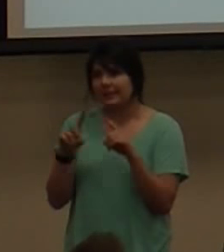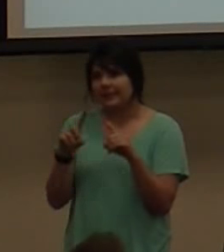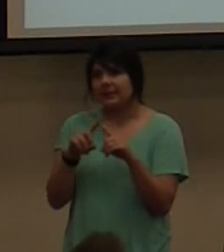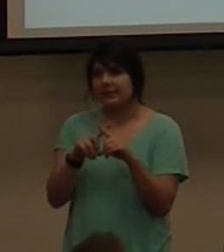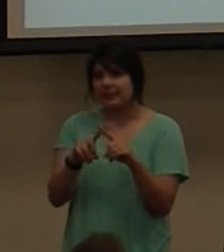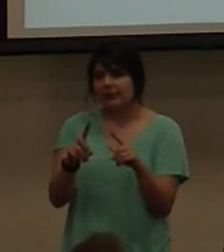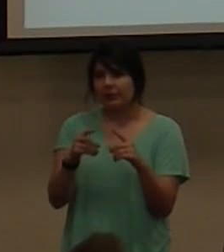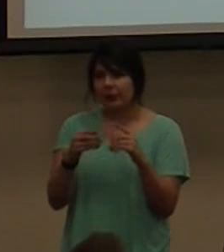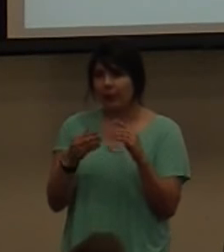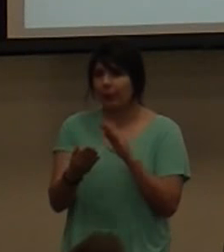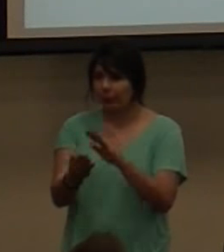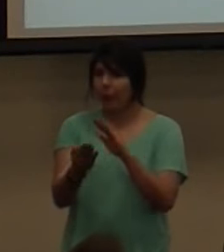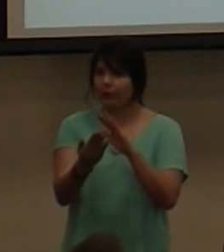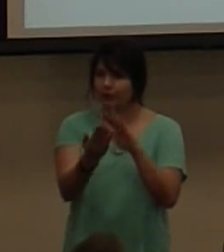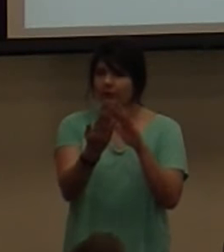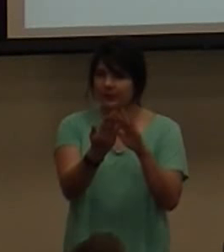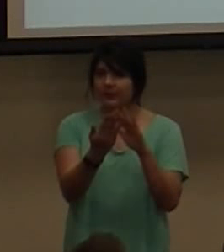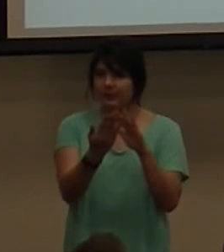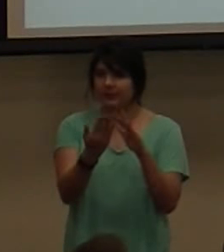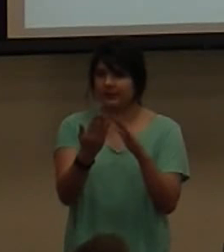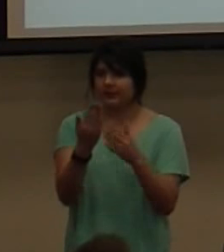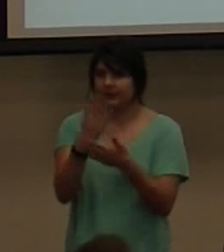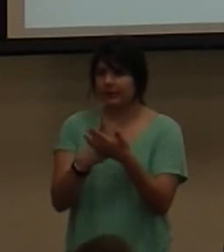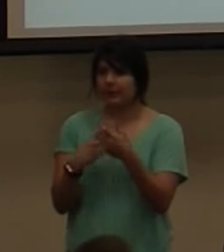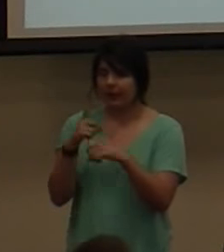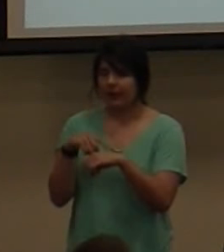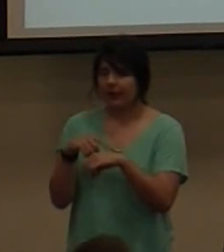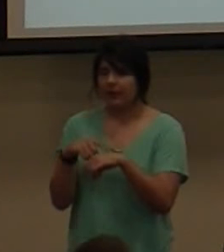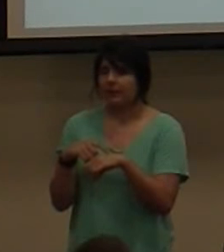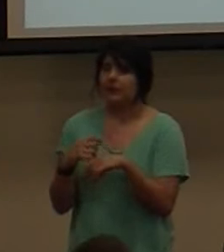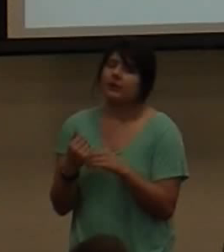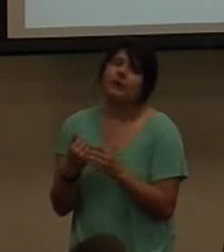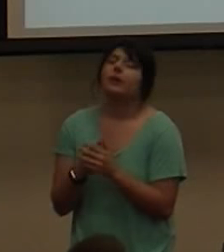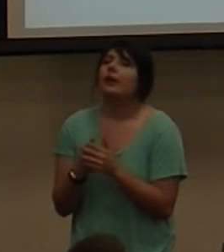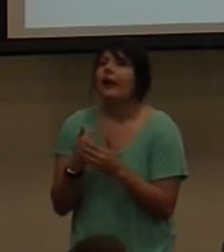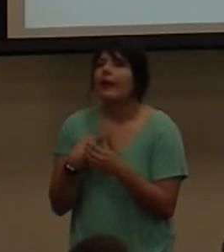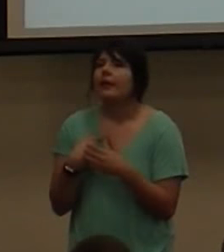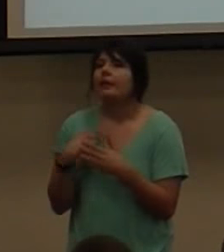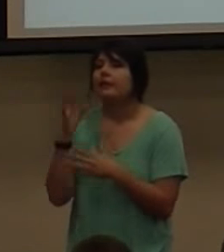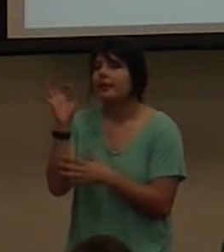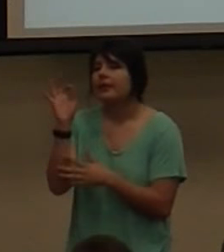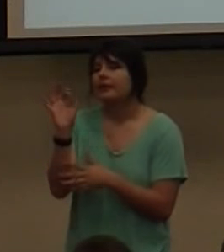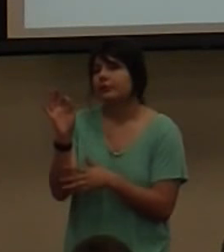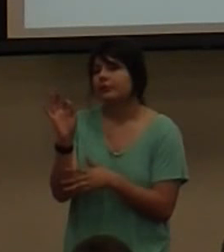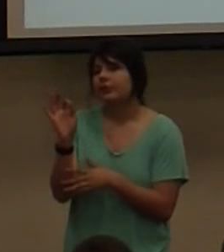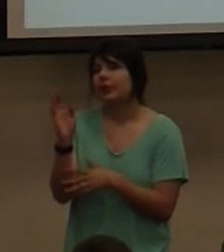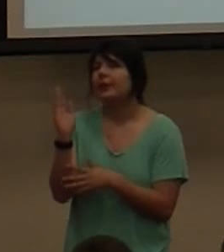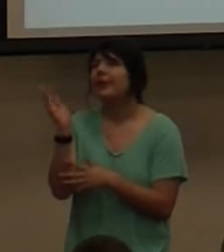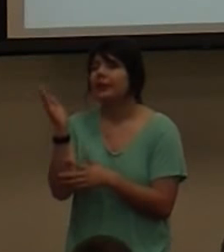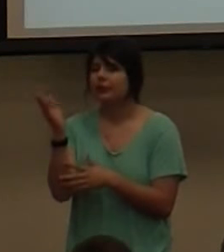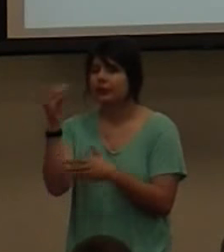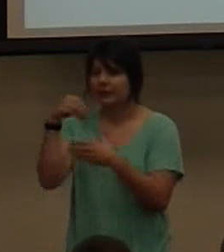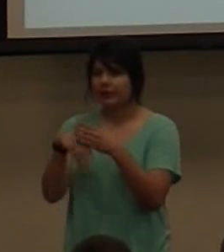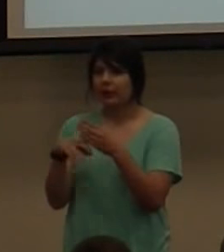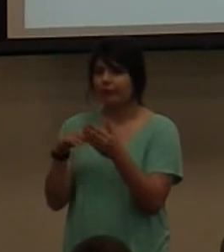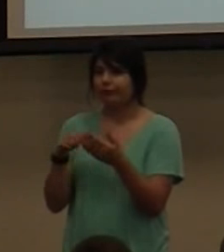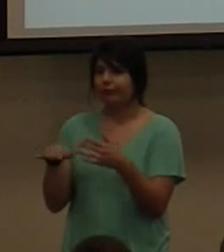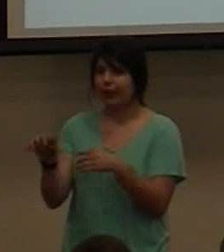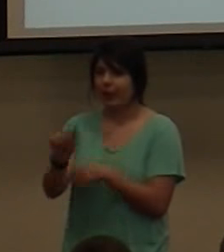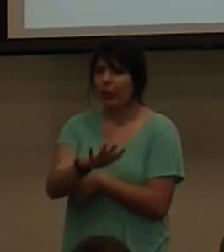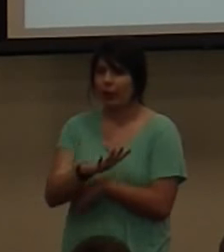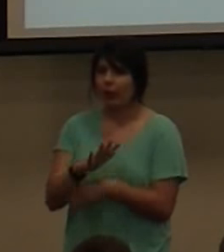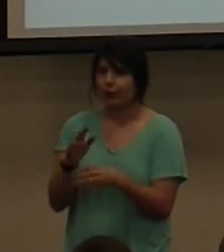times. I've lectured in the local universities. They've given me status as a